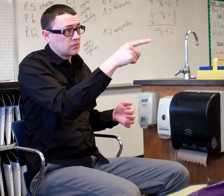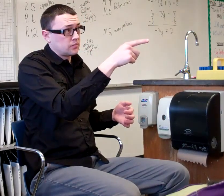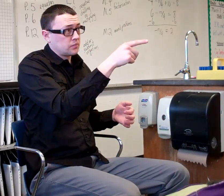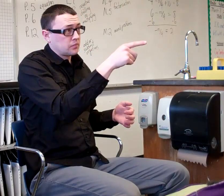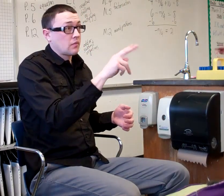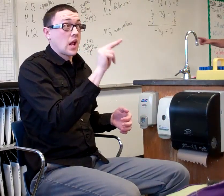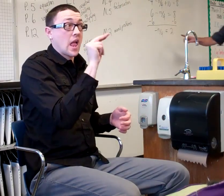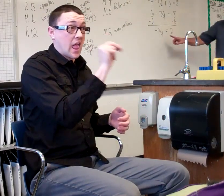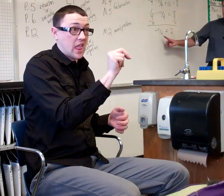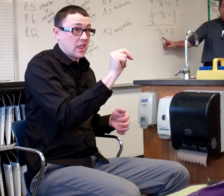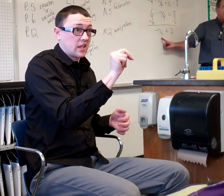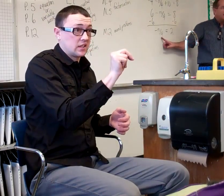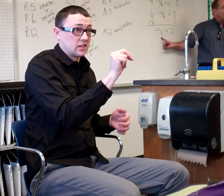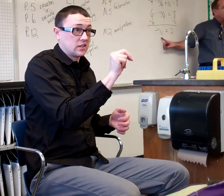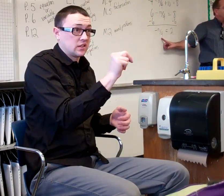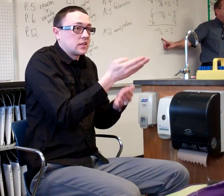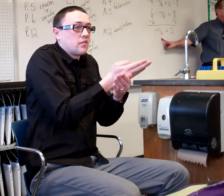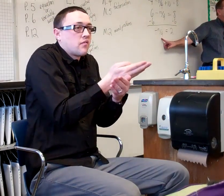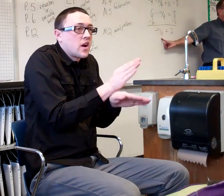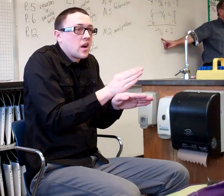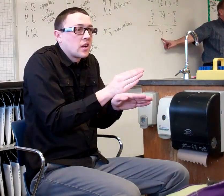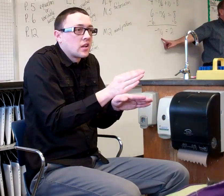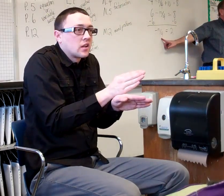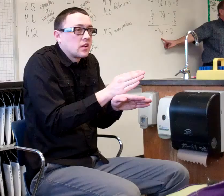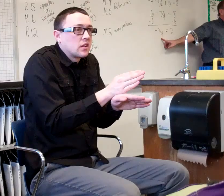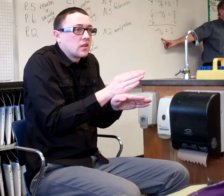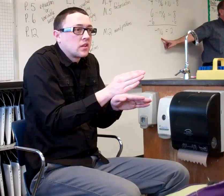N is being divided by, say the number.